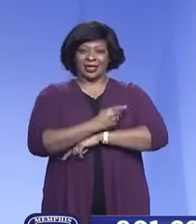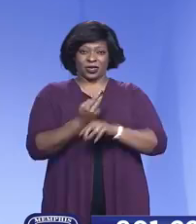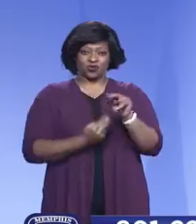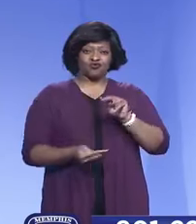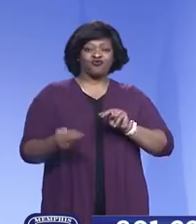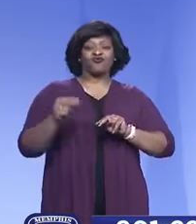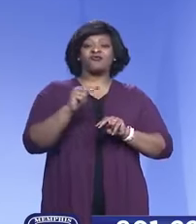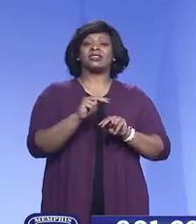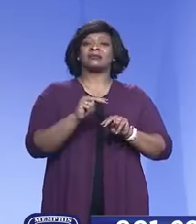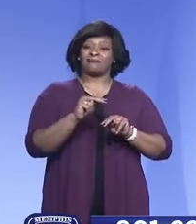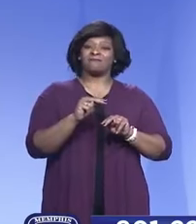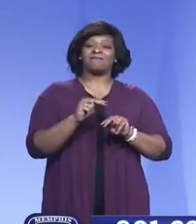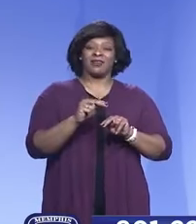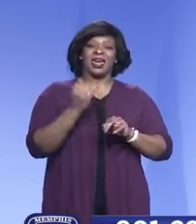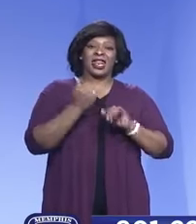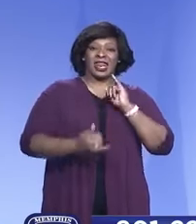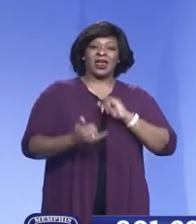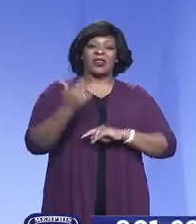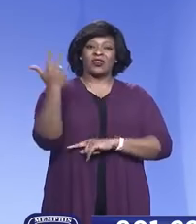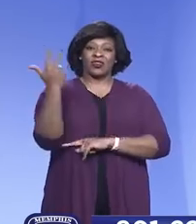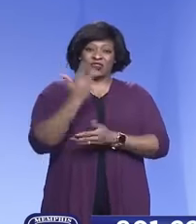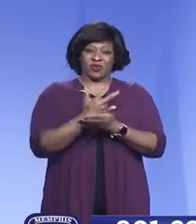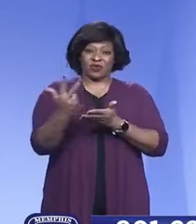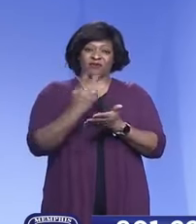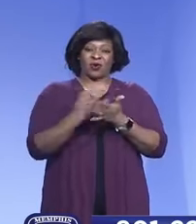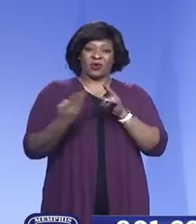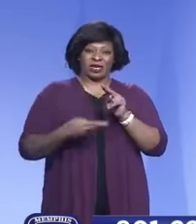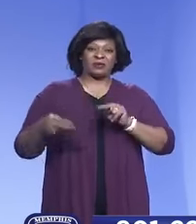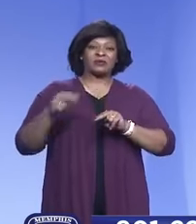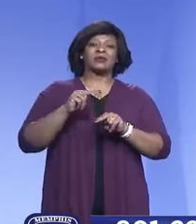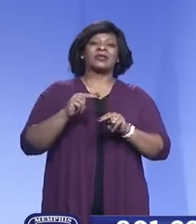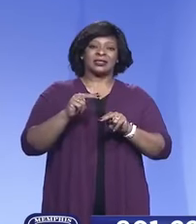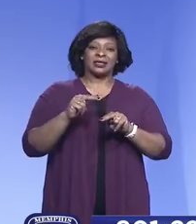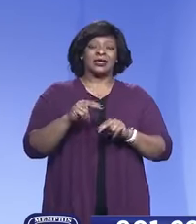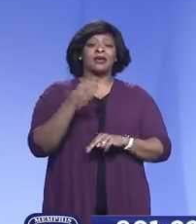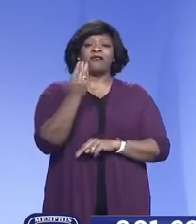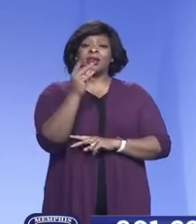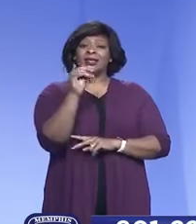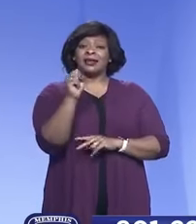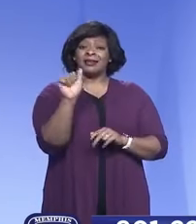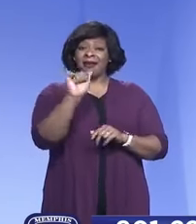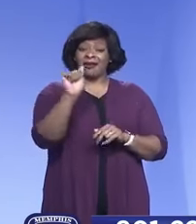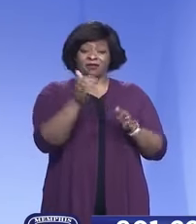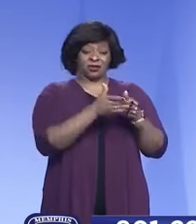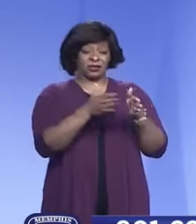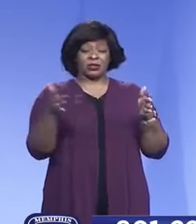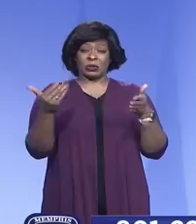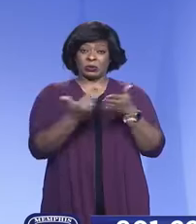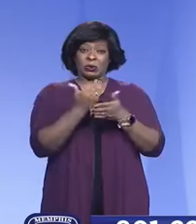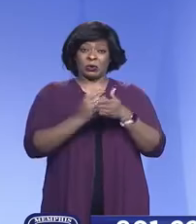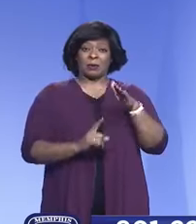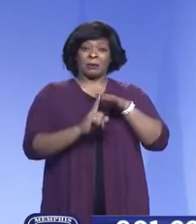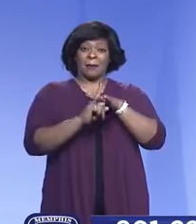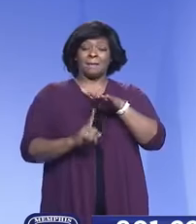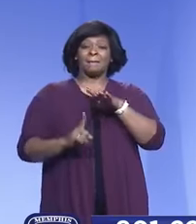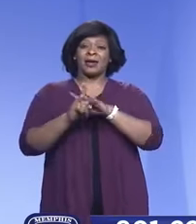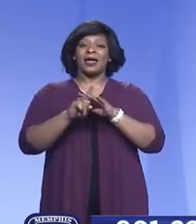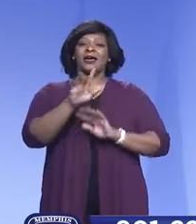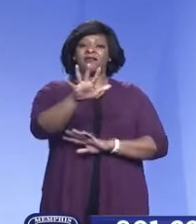increased significantly over the last 3 to 4 weeks. Our 14-day average of new cases per day